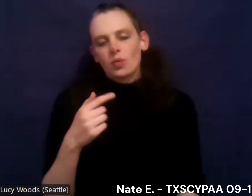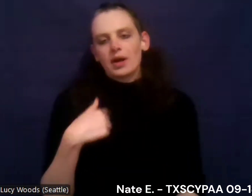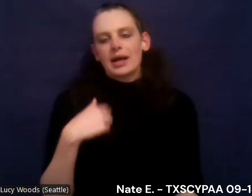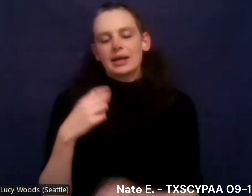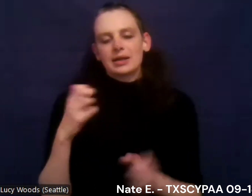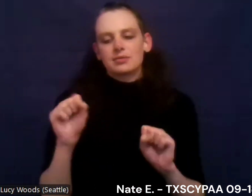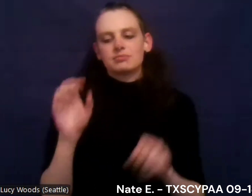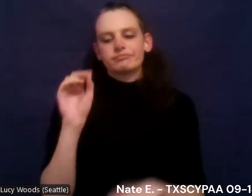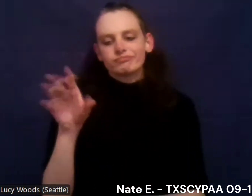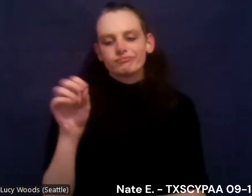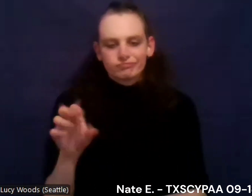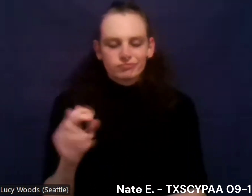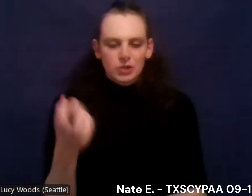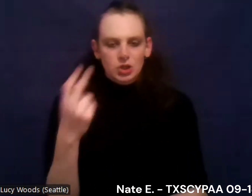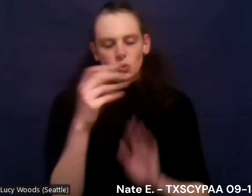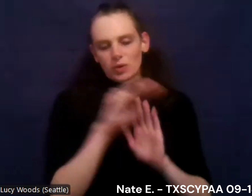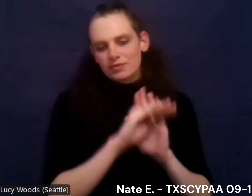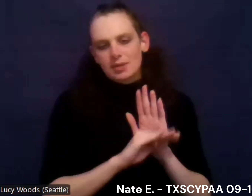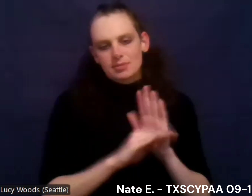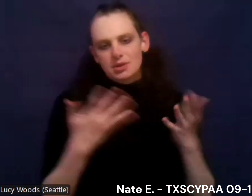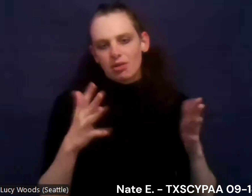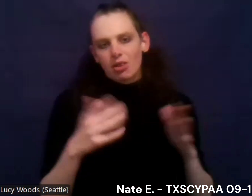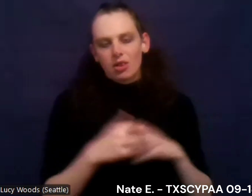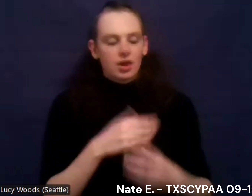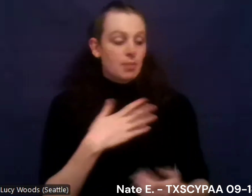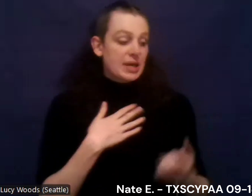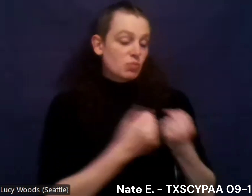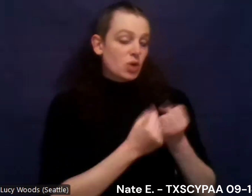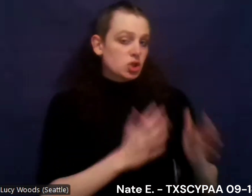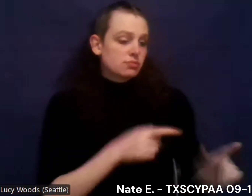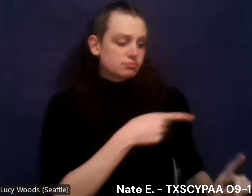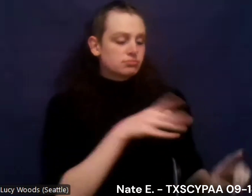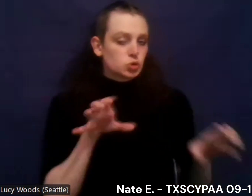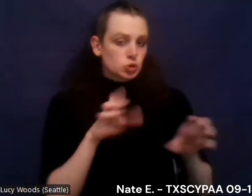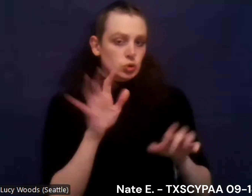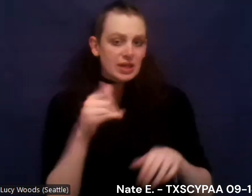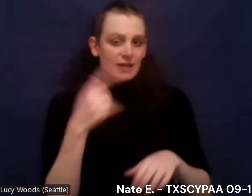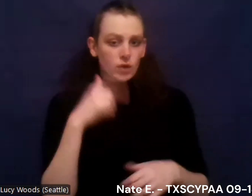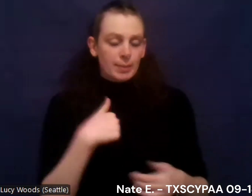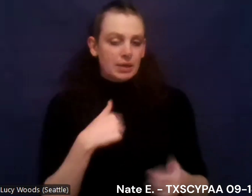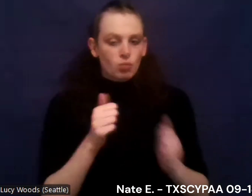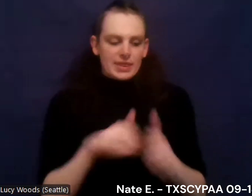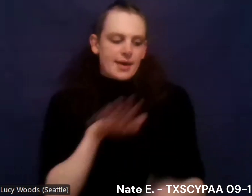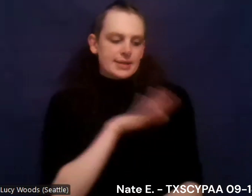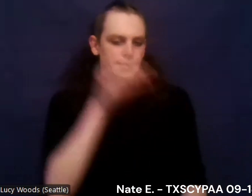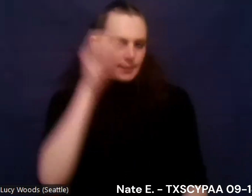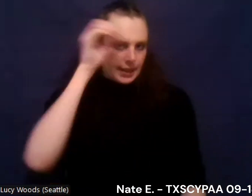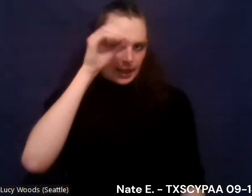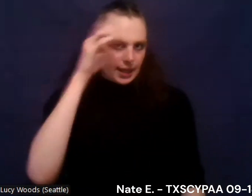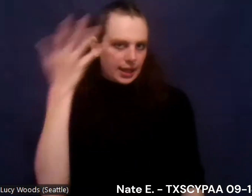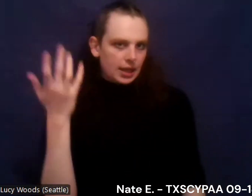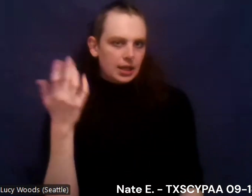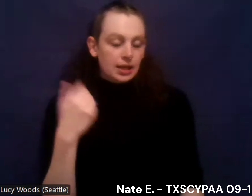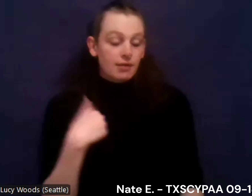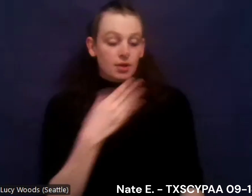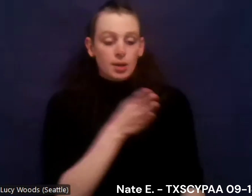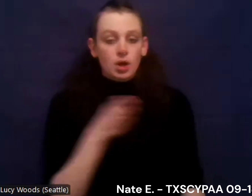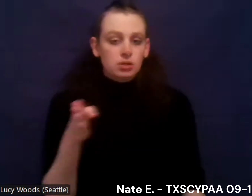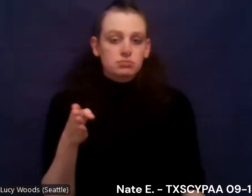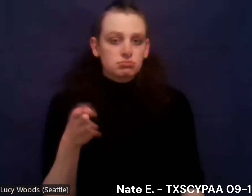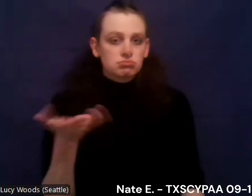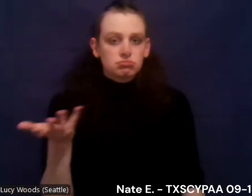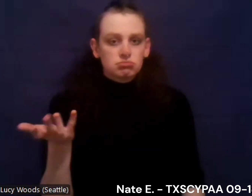steps of Alcoholics Anonymous. And my sponsor did that to me without his opinion, because there's this book, right, that just shows us